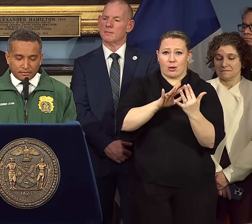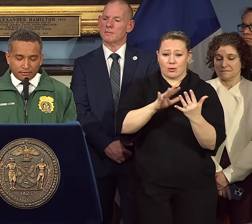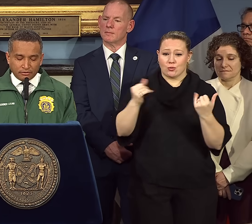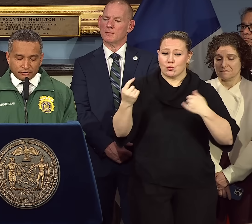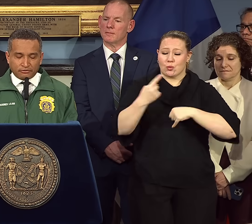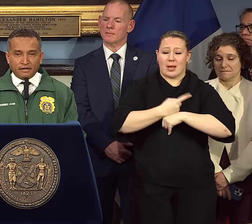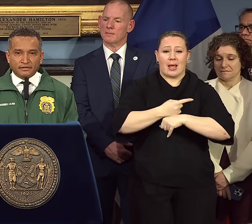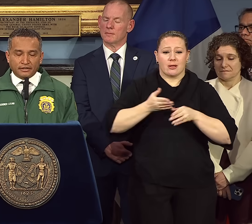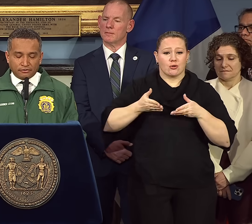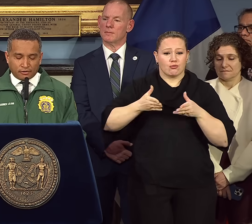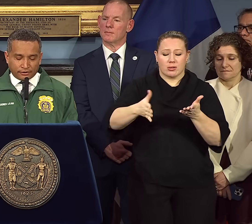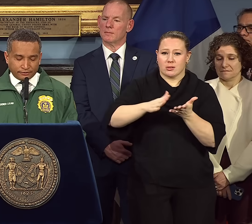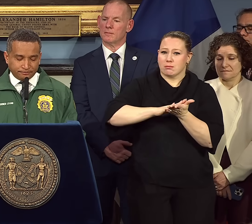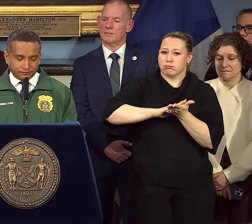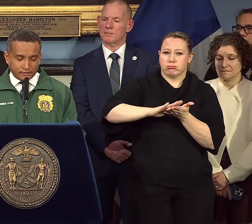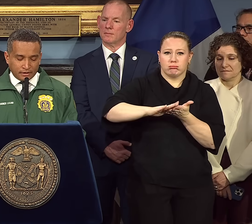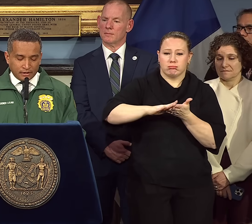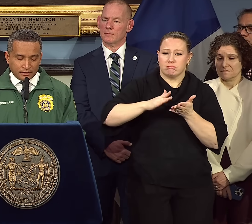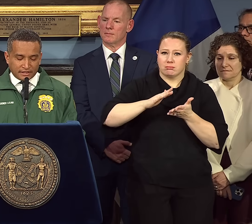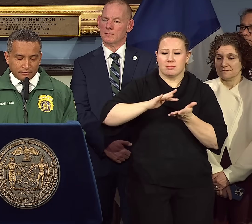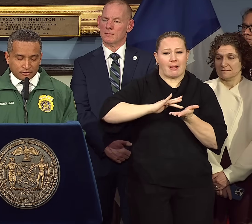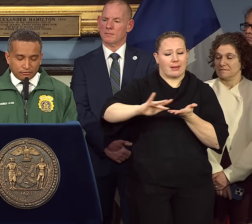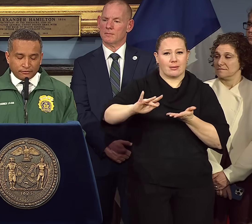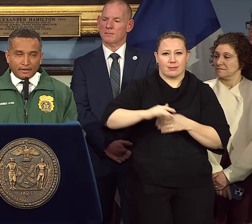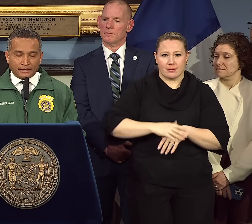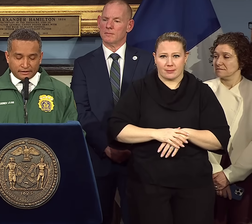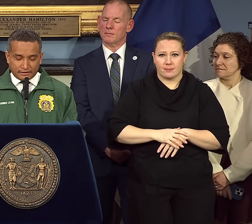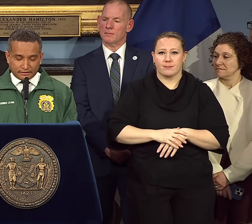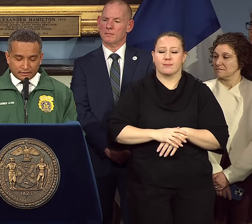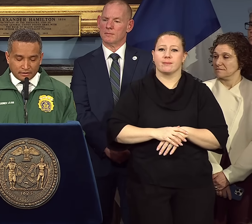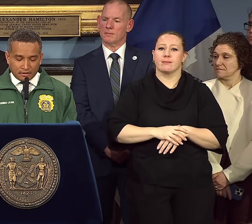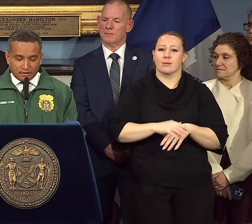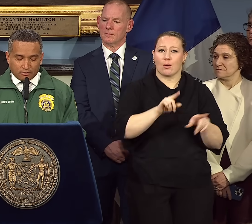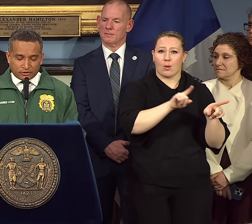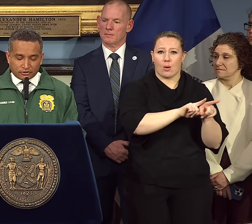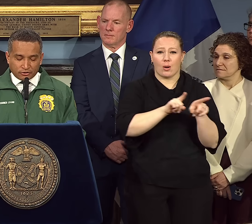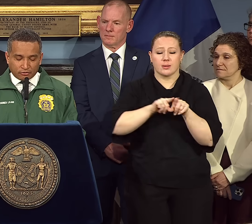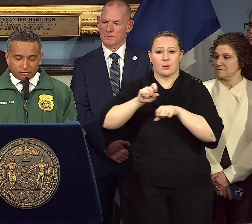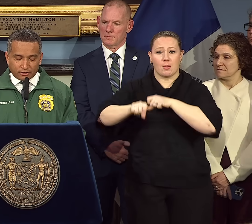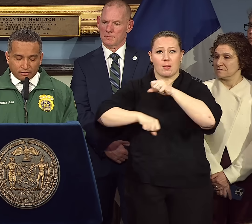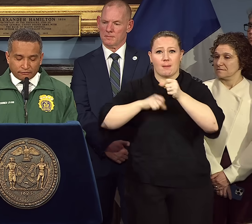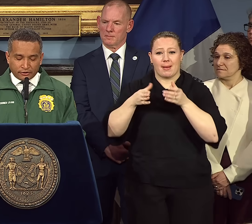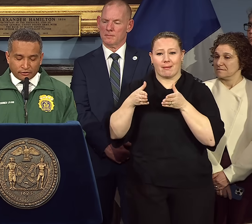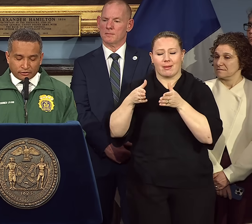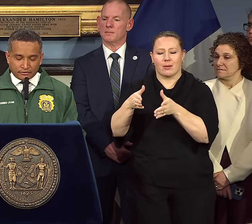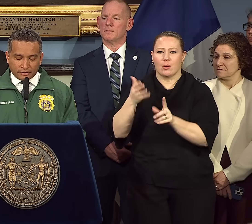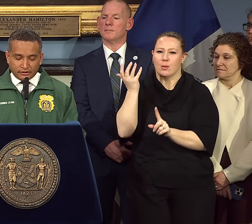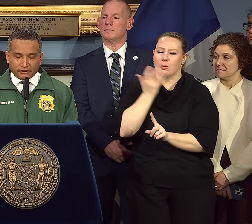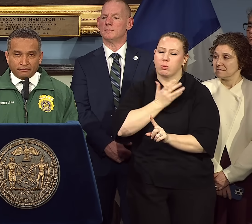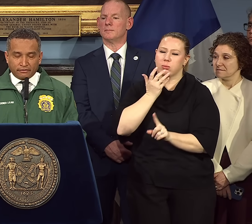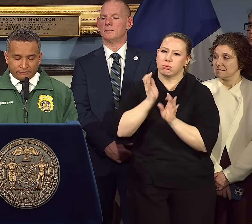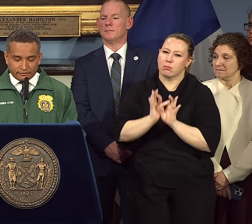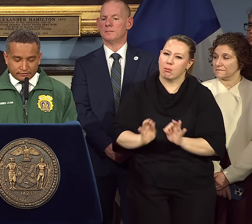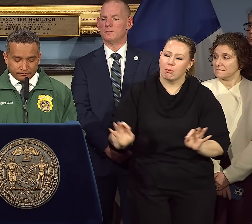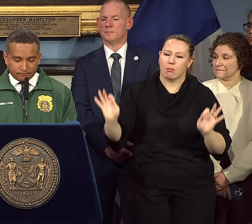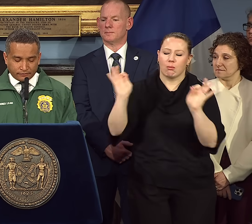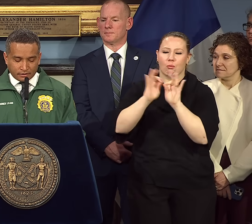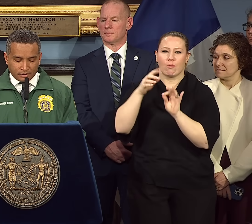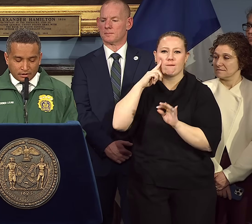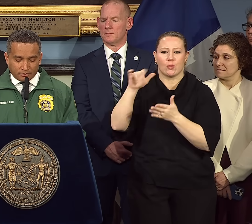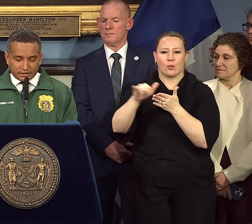vehicles and people who must drive to get to work. The same is true for bike lanes, which are so critical for New Yorkers in the delivery